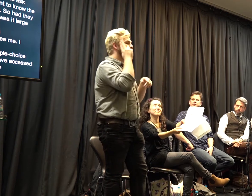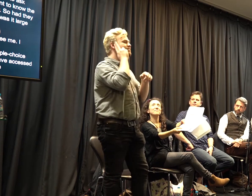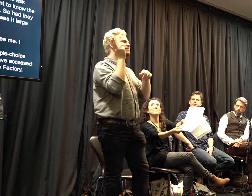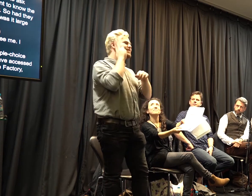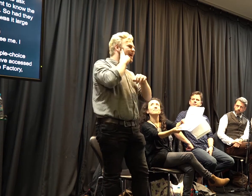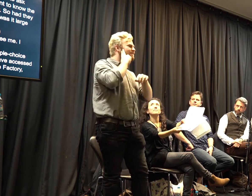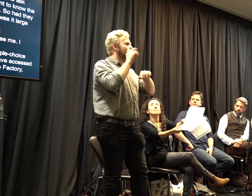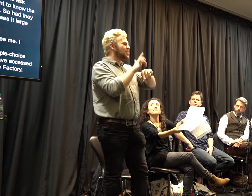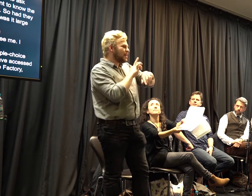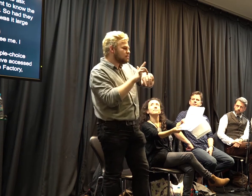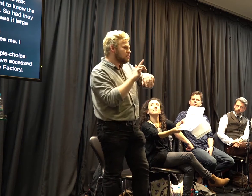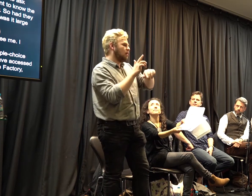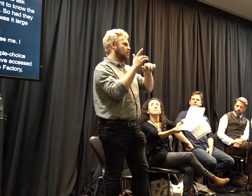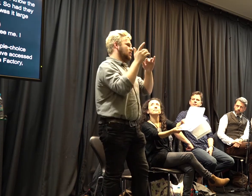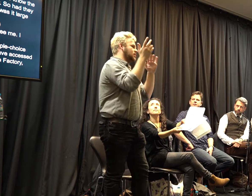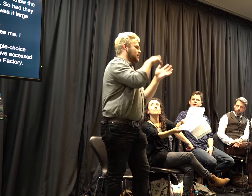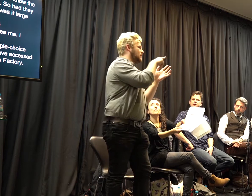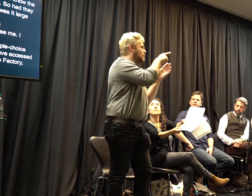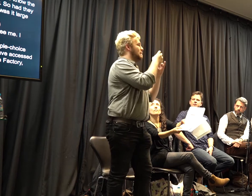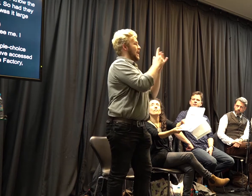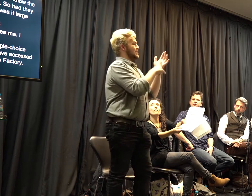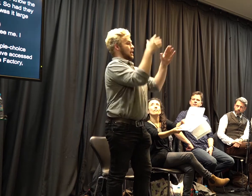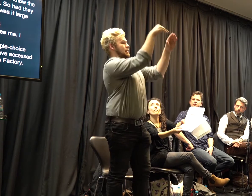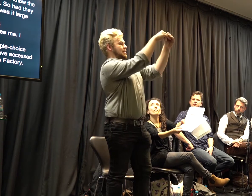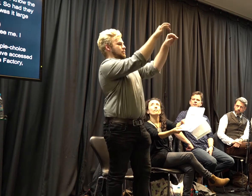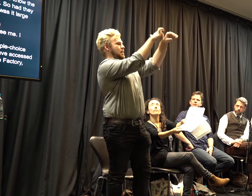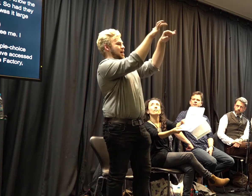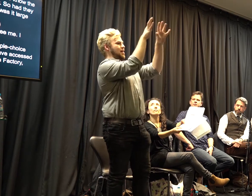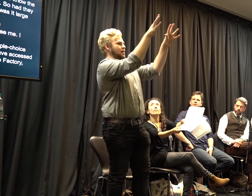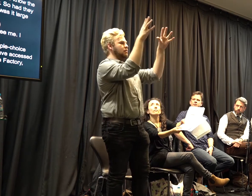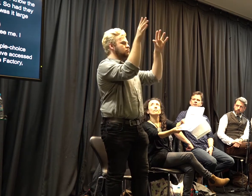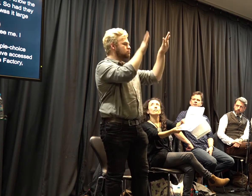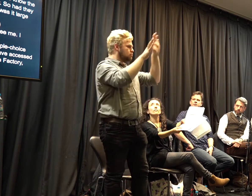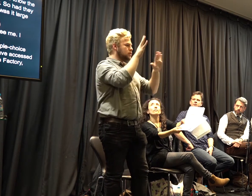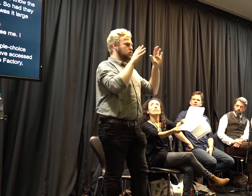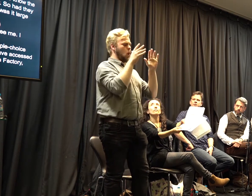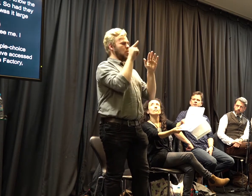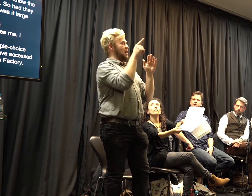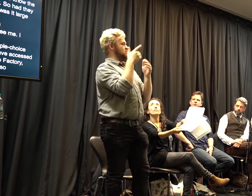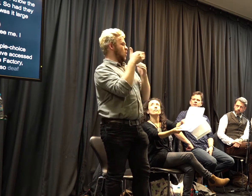name some, and also deaf integrated theatre.